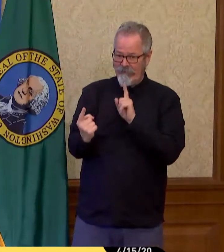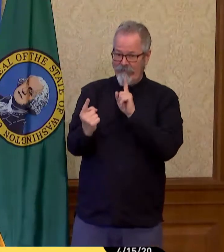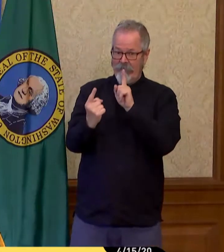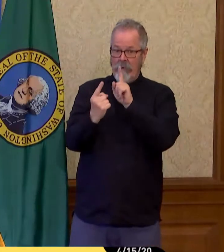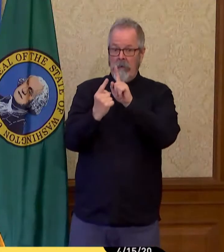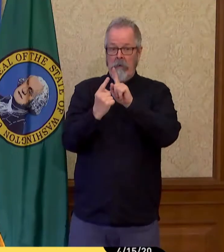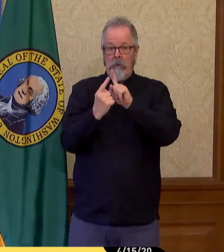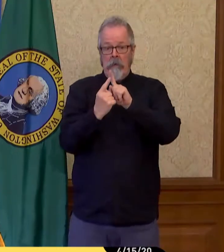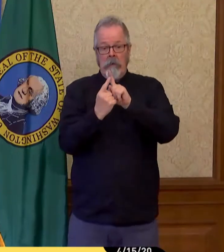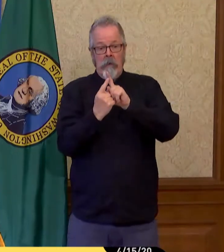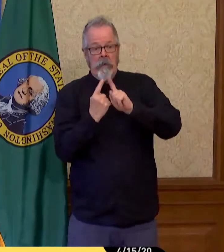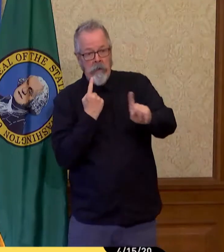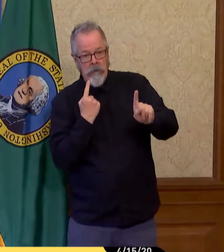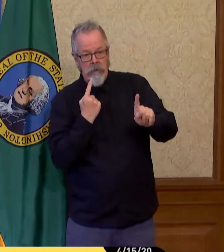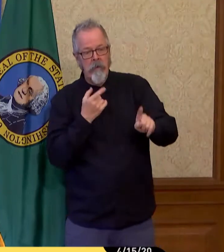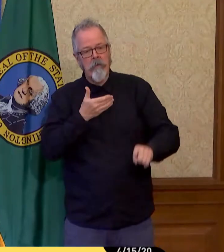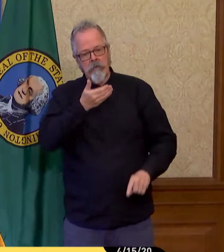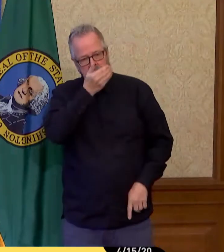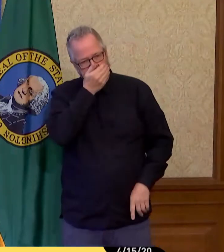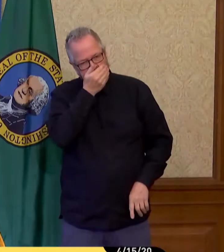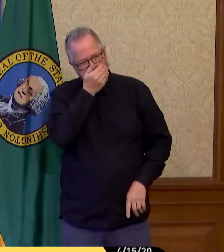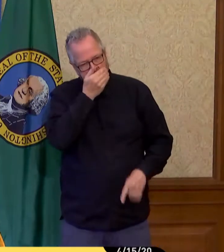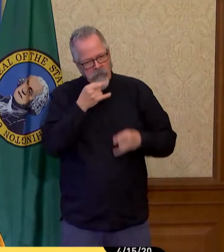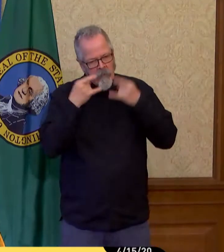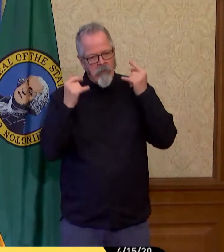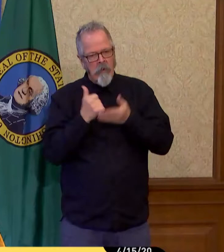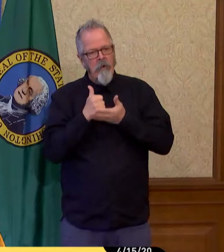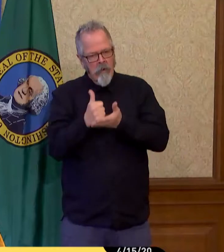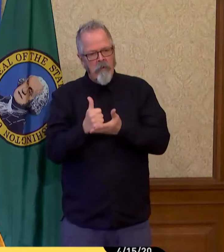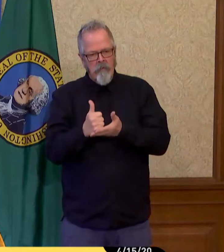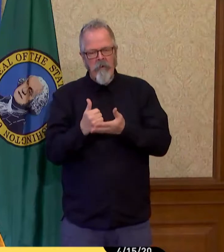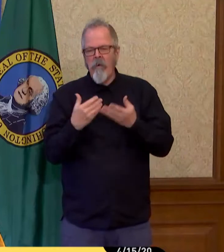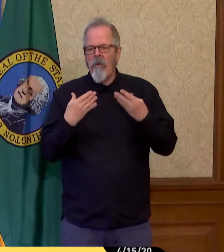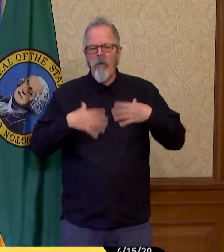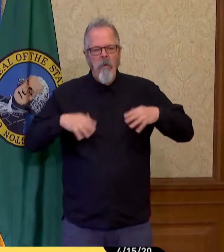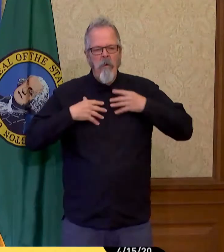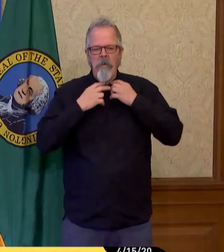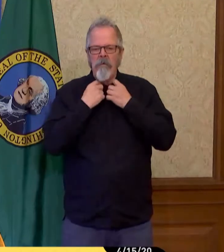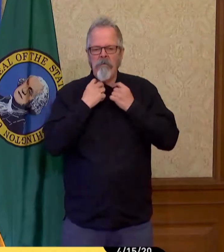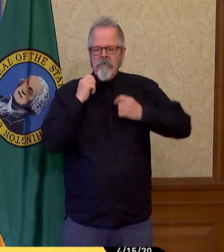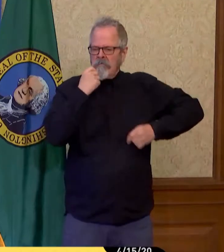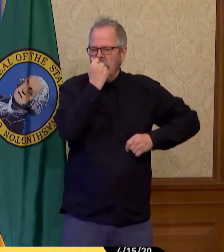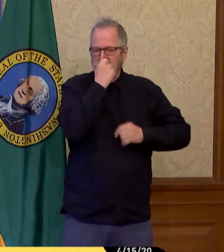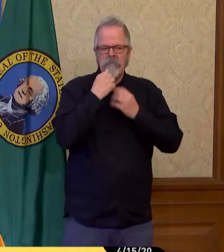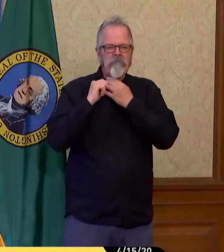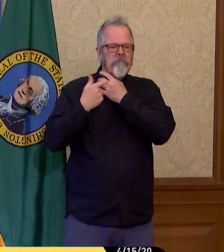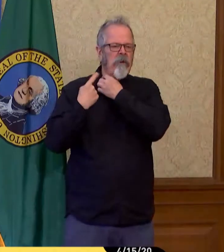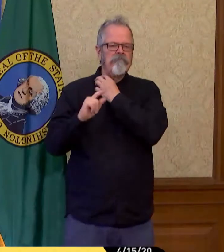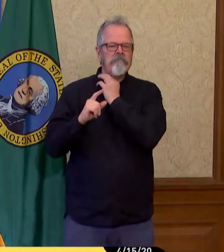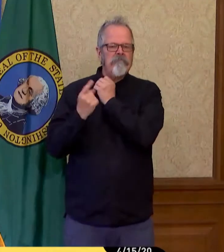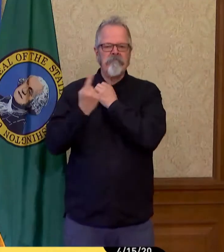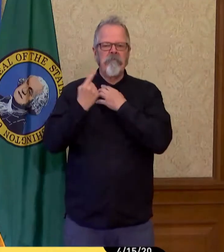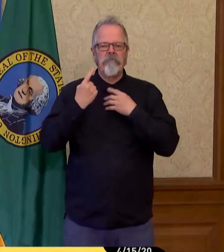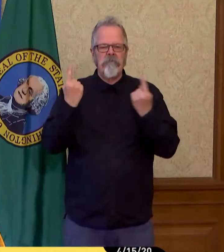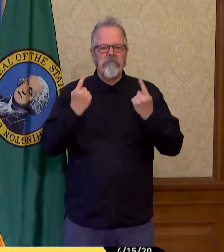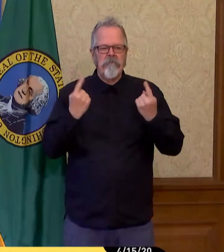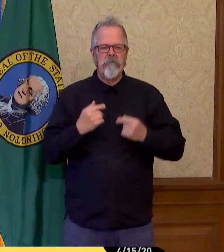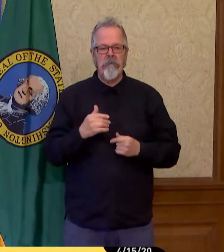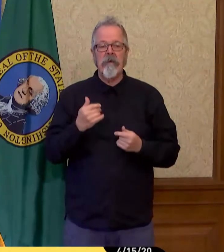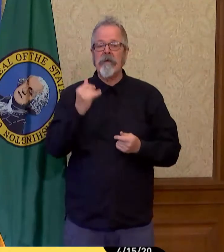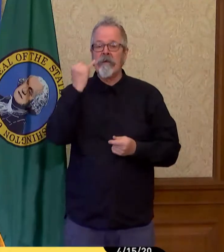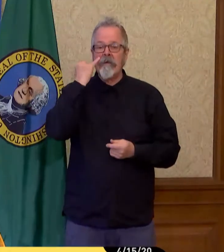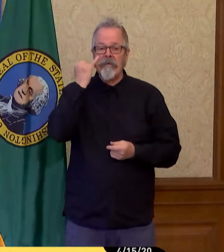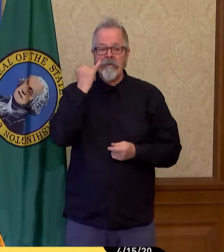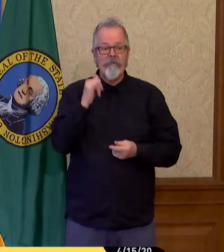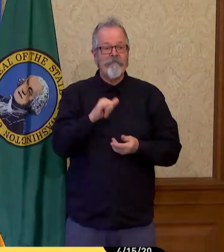that that makes sense. If you're in circumstances, particularly obviously inside, where you can't maintain 6 feet.